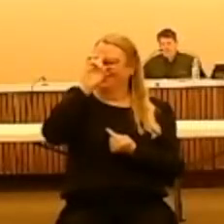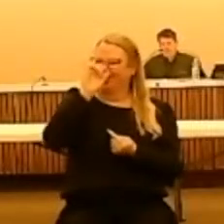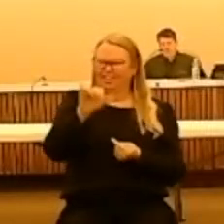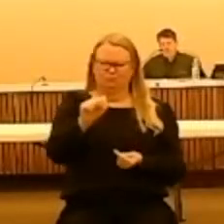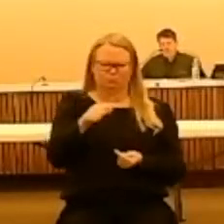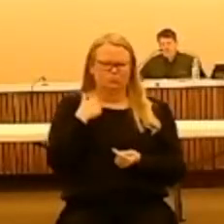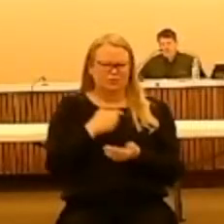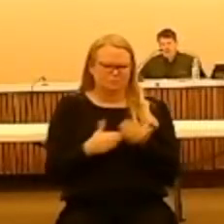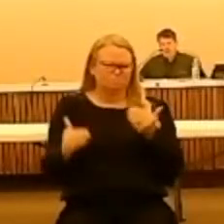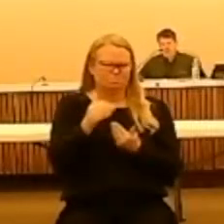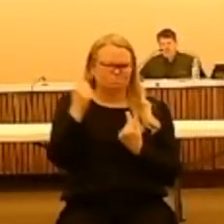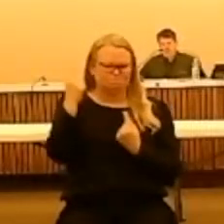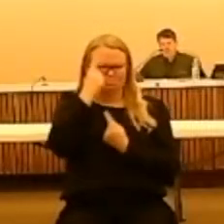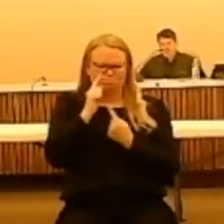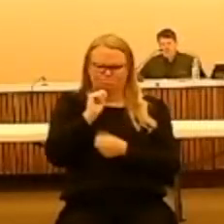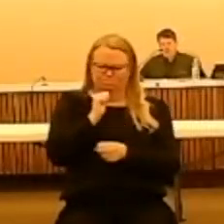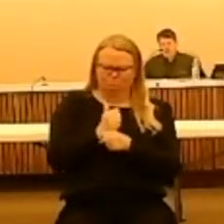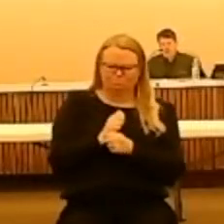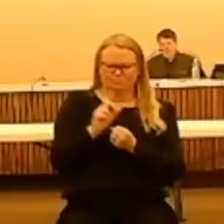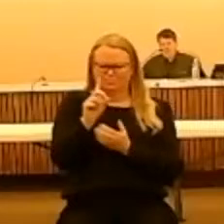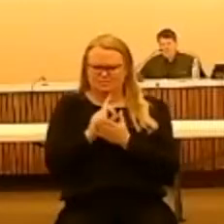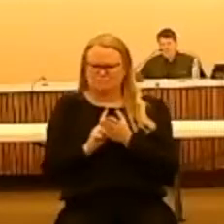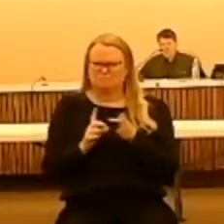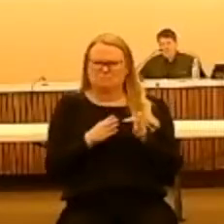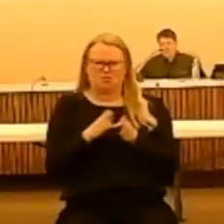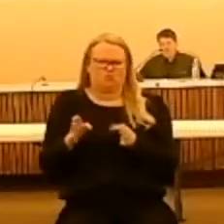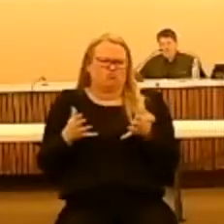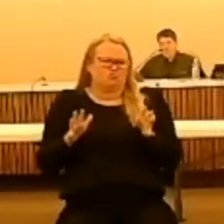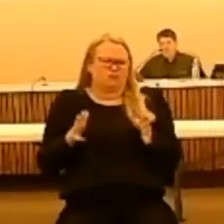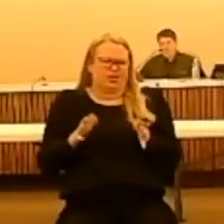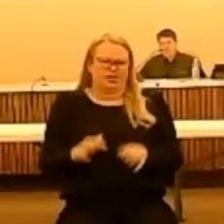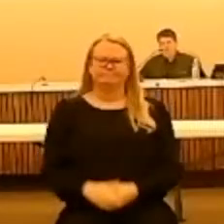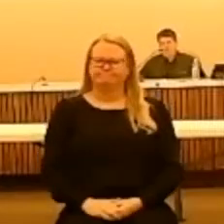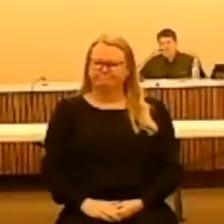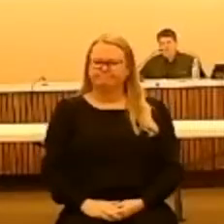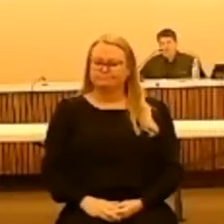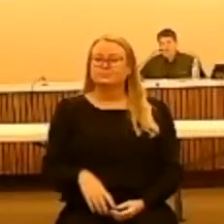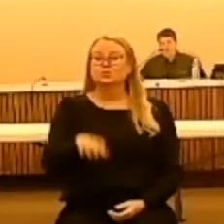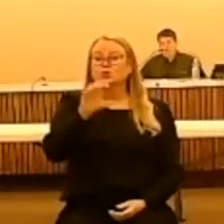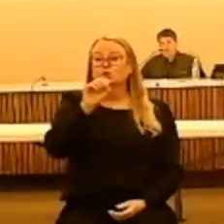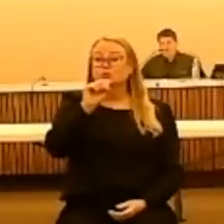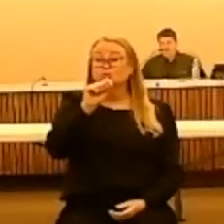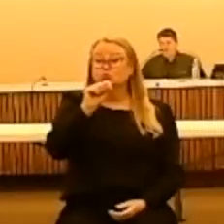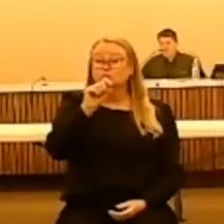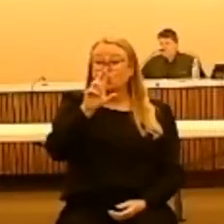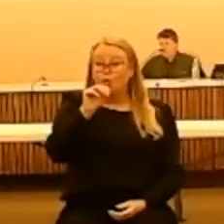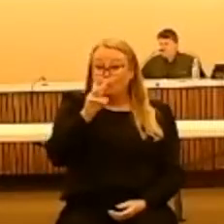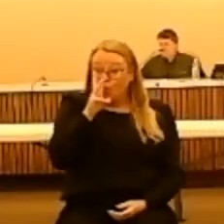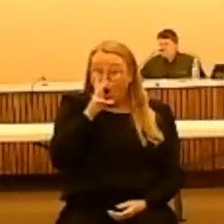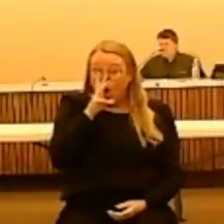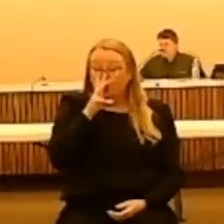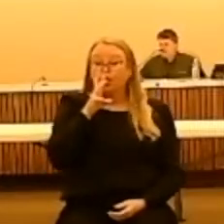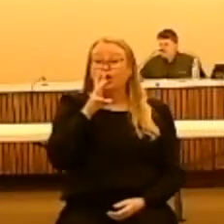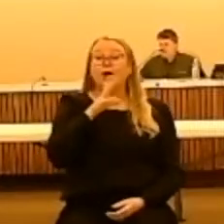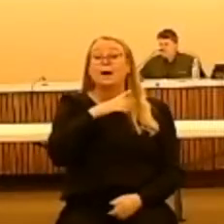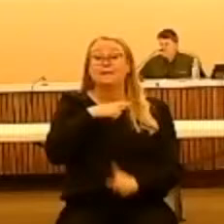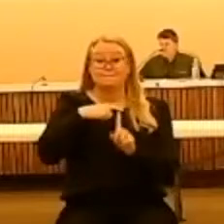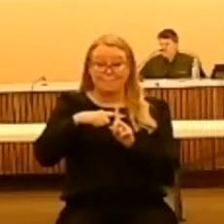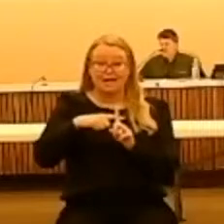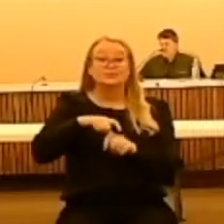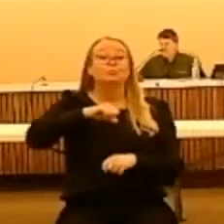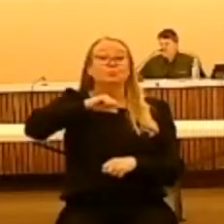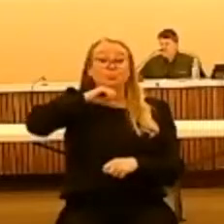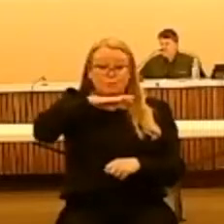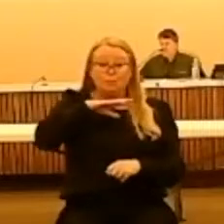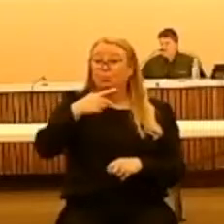And you know, again, it's stormwater pollution prevention program. So get all the these